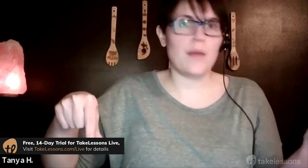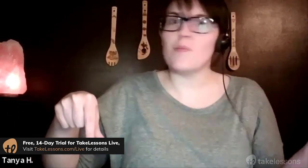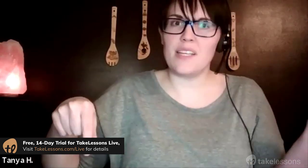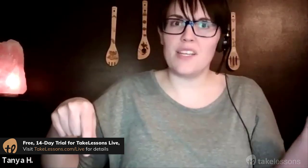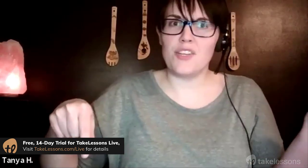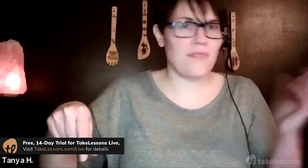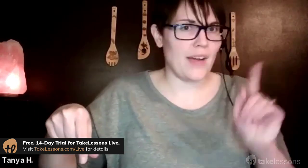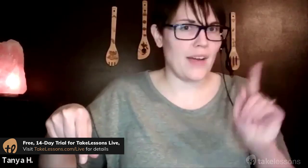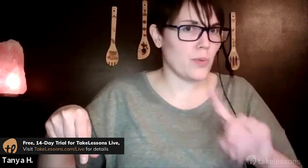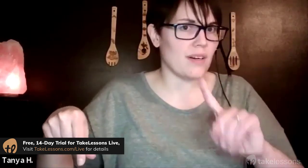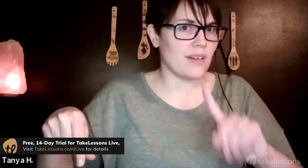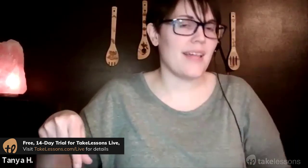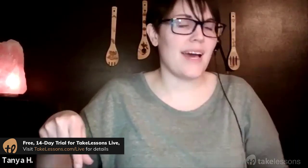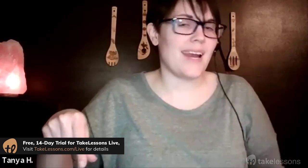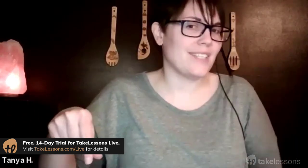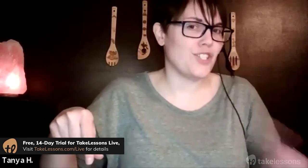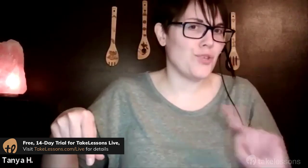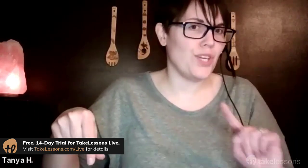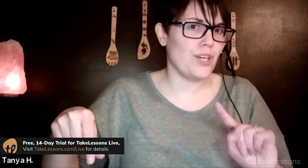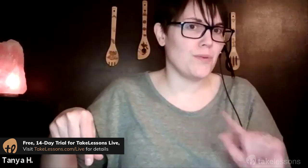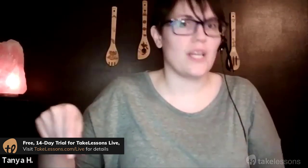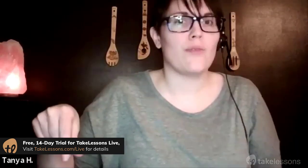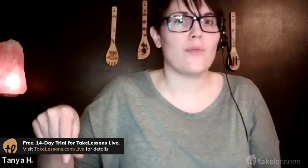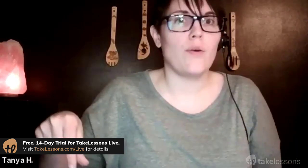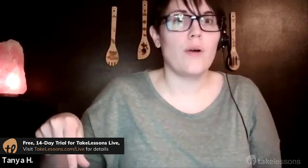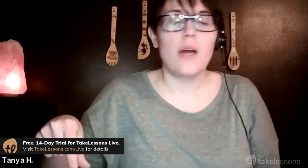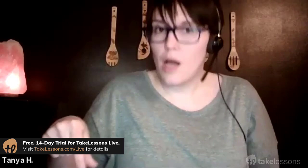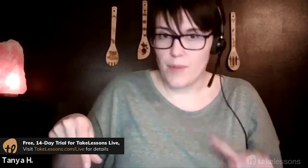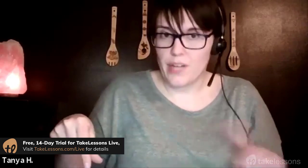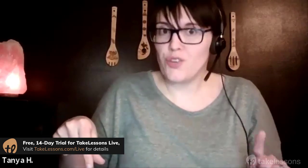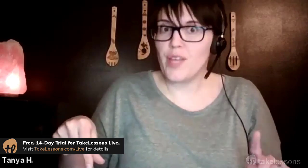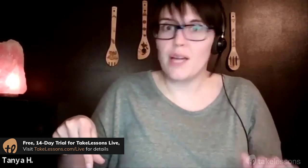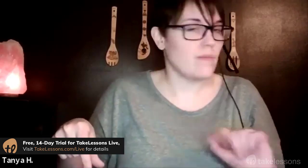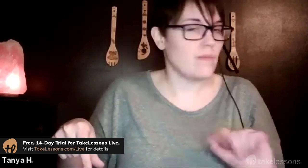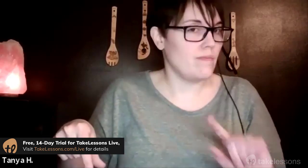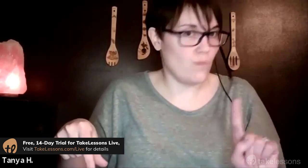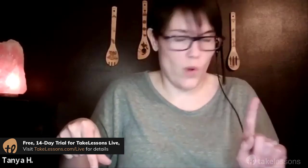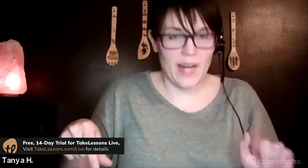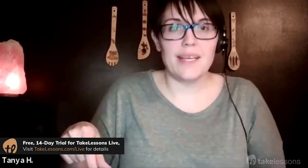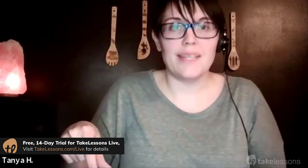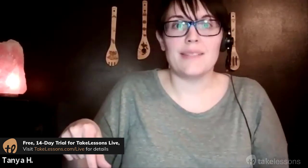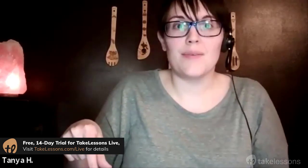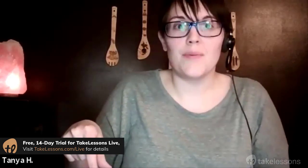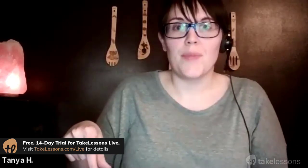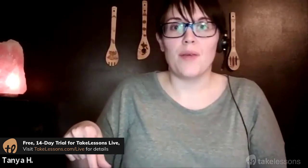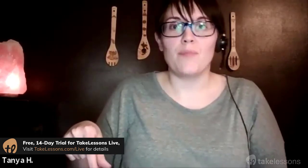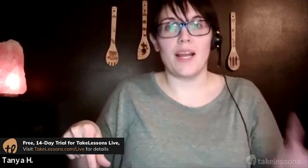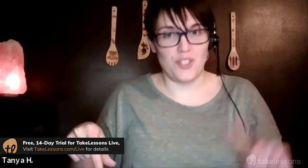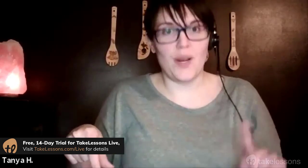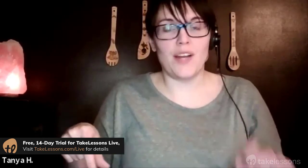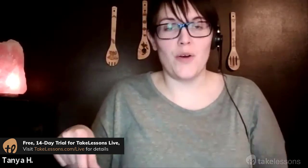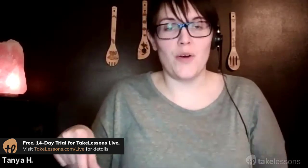reason you found a word that had two Q's in a row, I'm not sure that one exists, but I do not know every